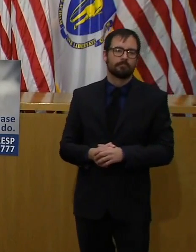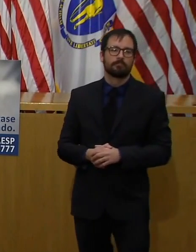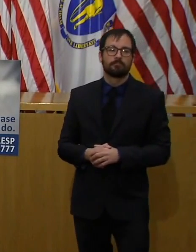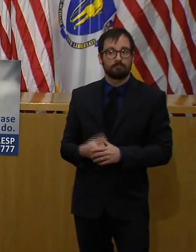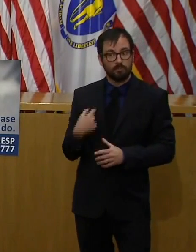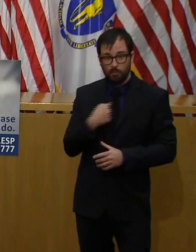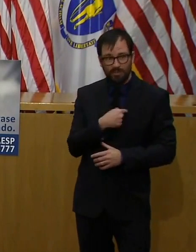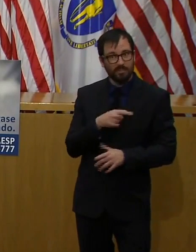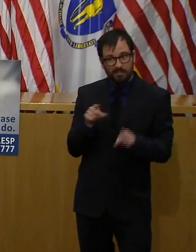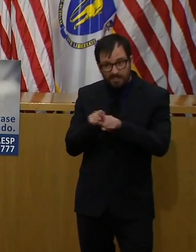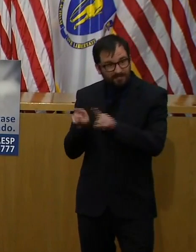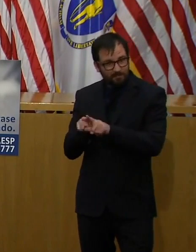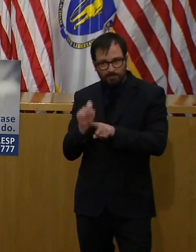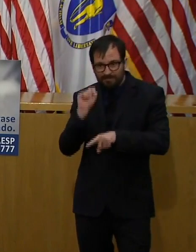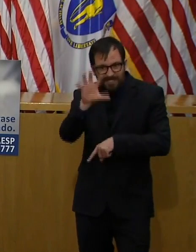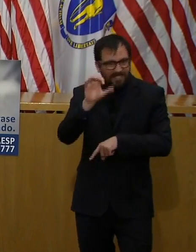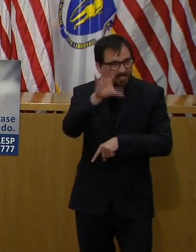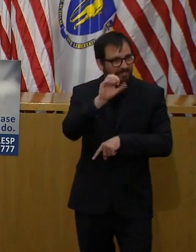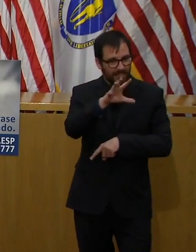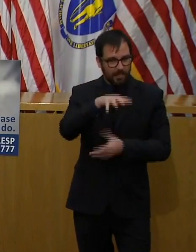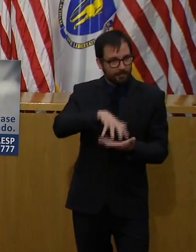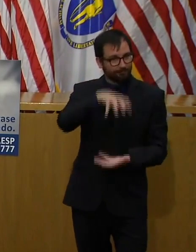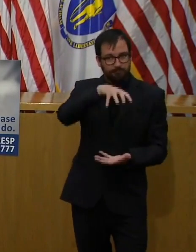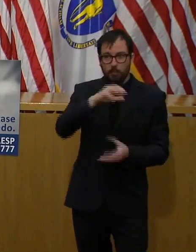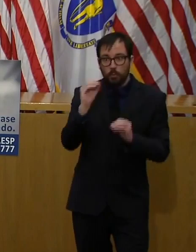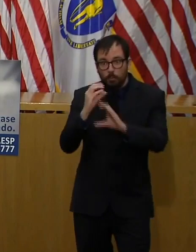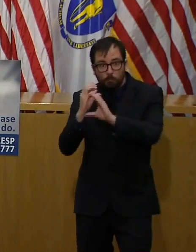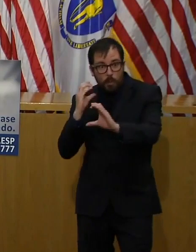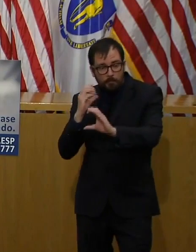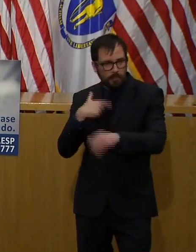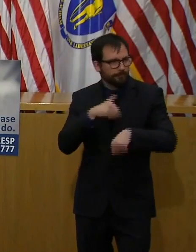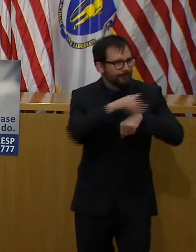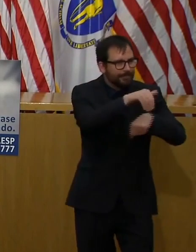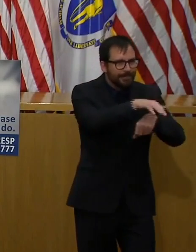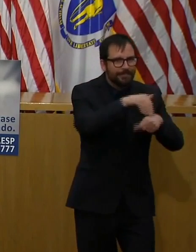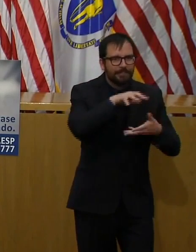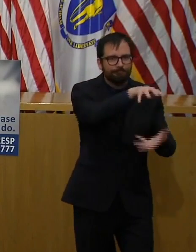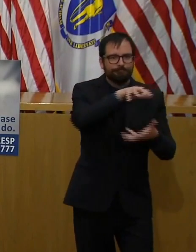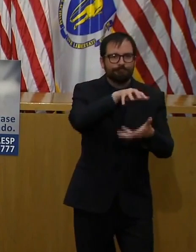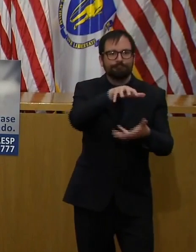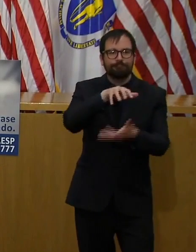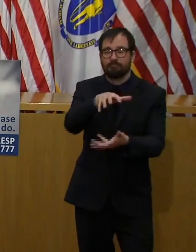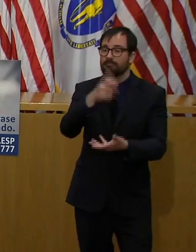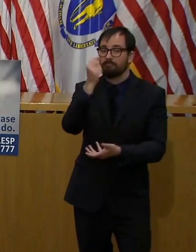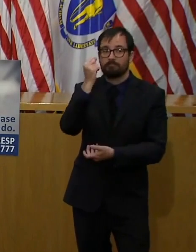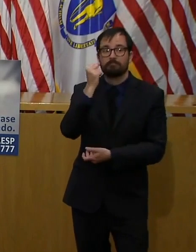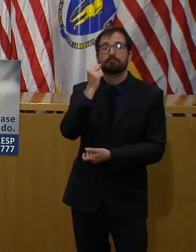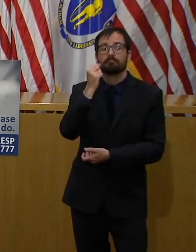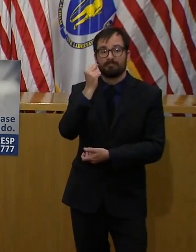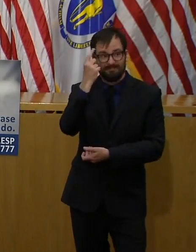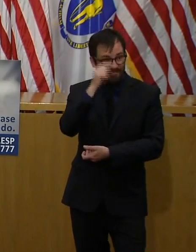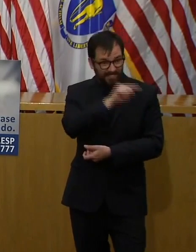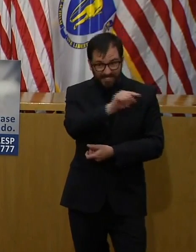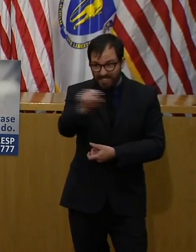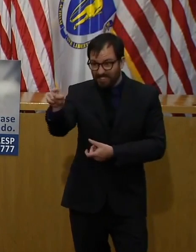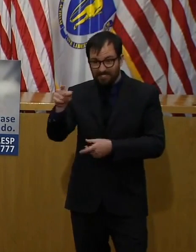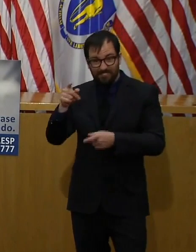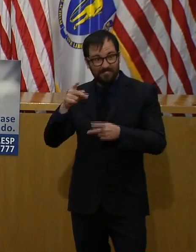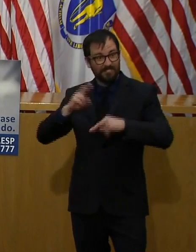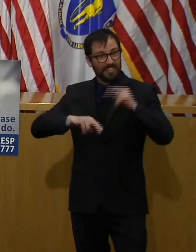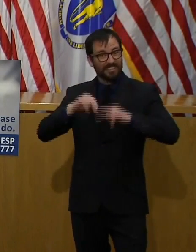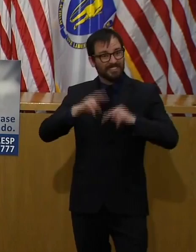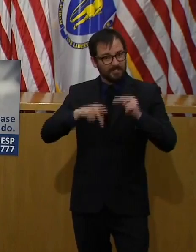vulnerable 24/7 congregate care settings, and we're trying to do as much testing as possible so that we can establish COVID positive and